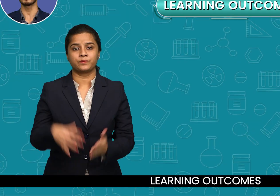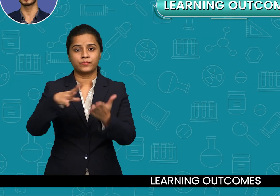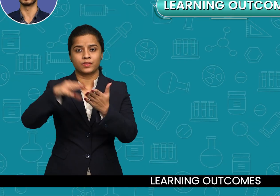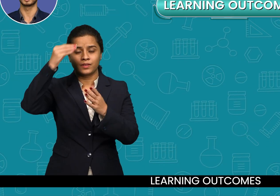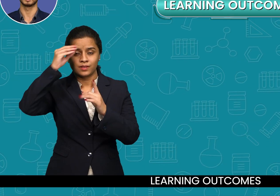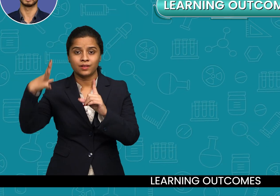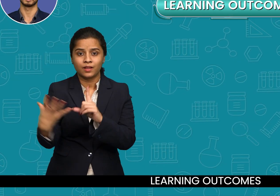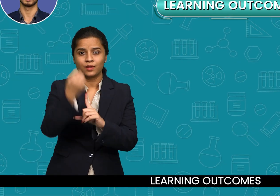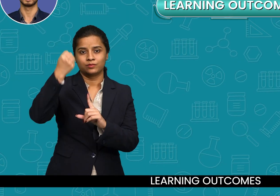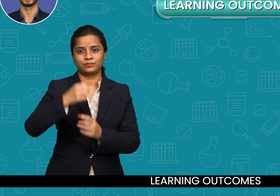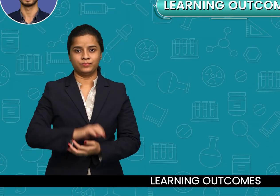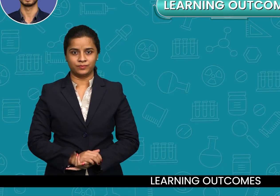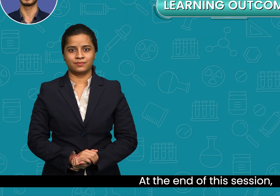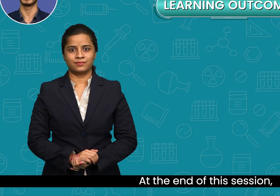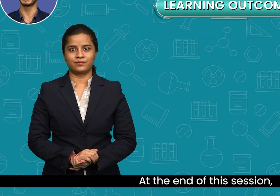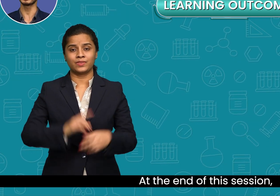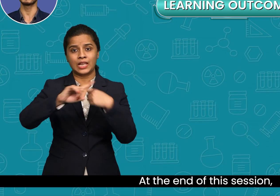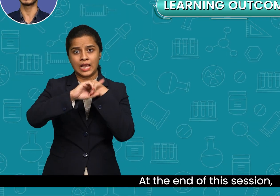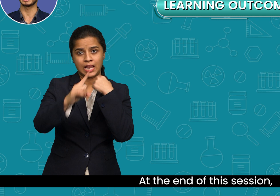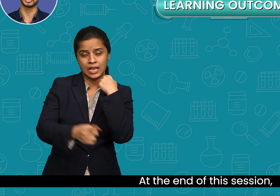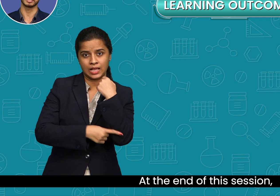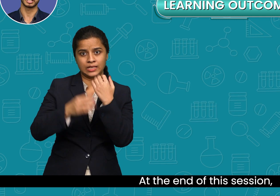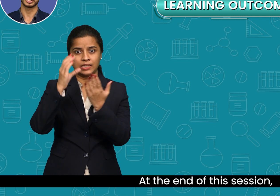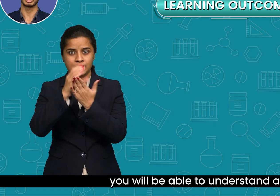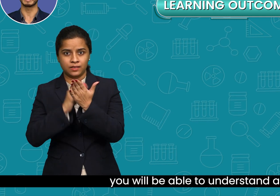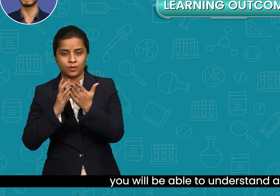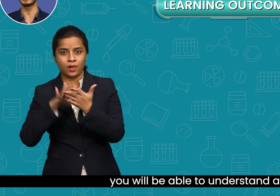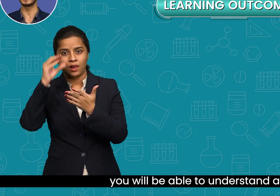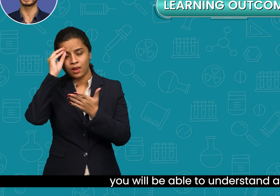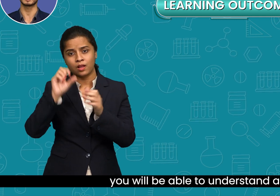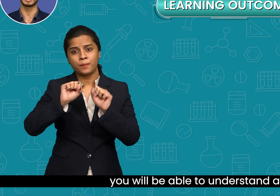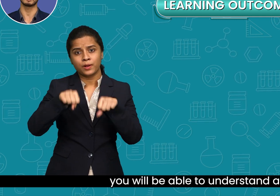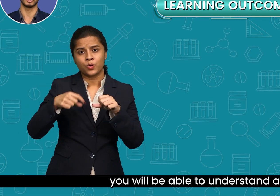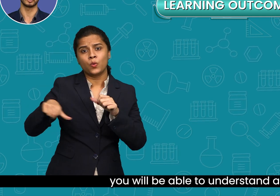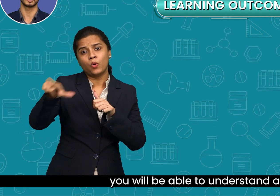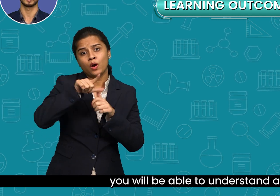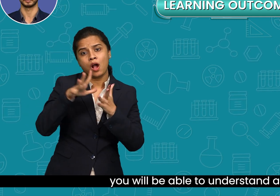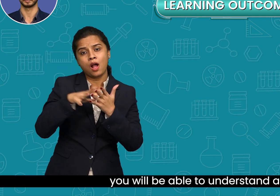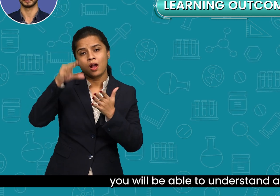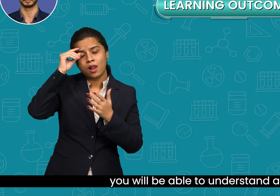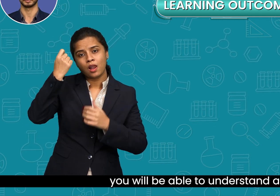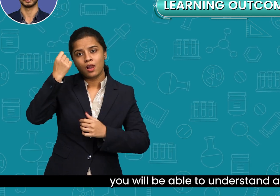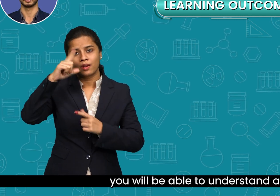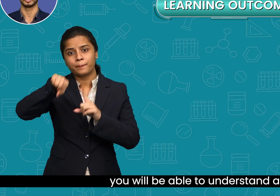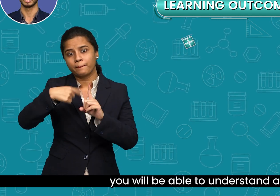Learning outcomes. At the end of this session, you will be able to understand about